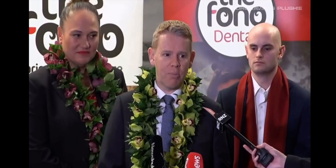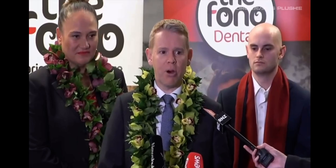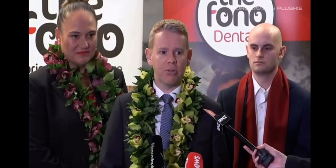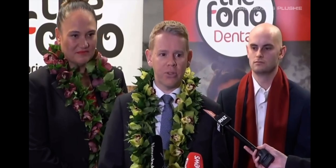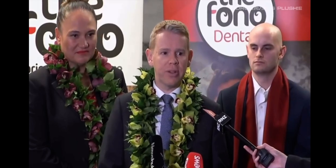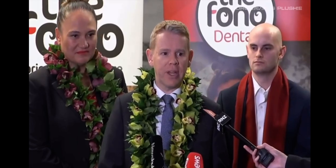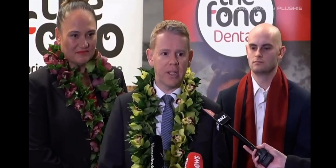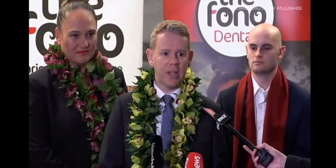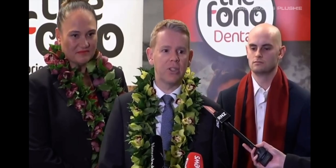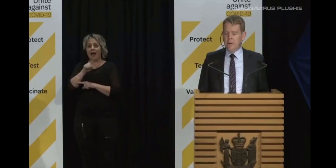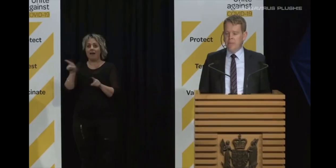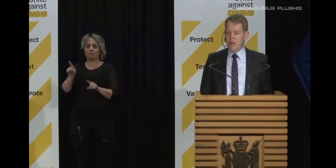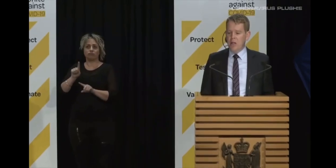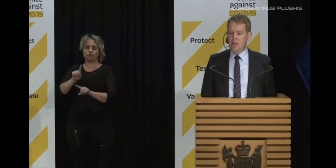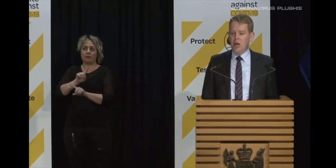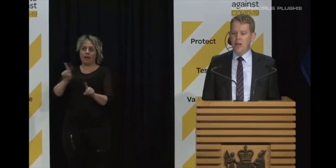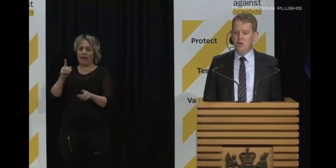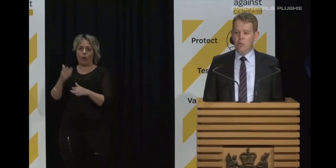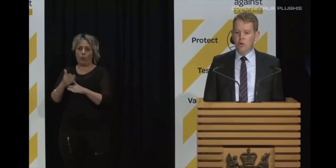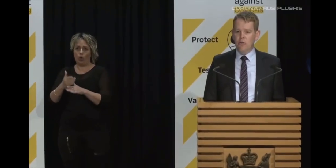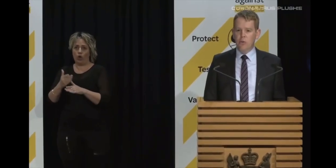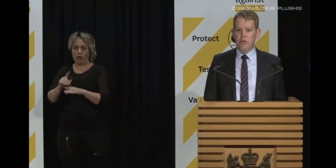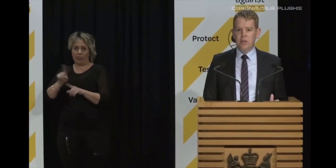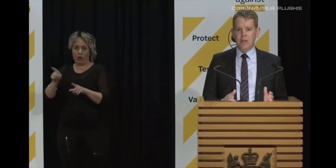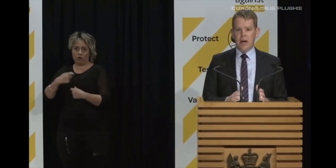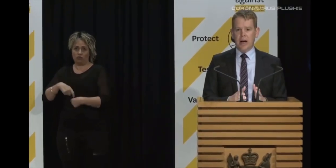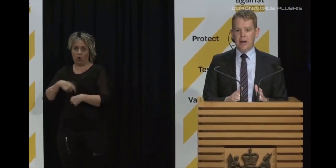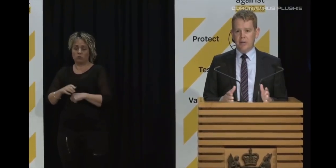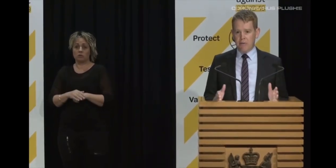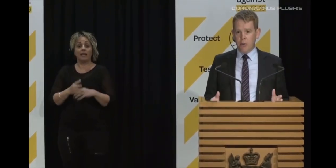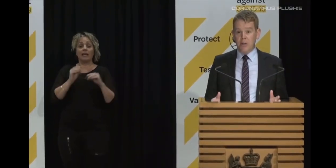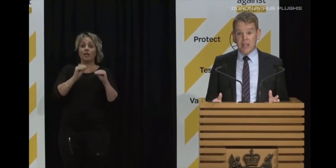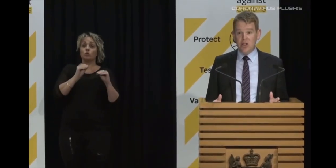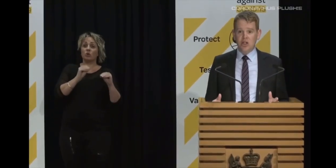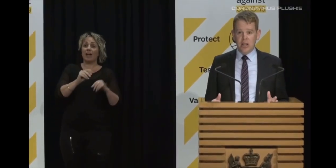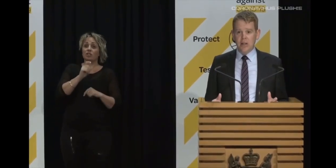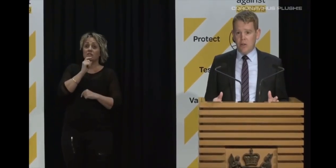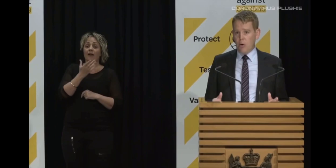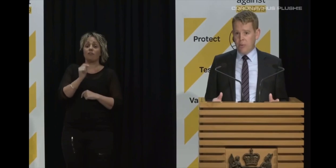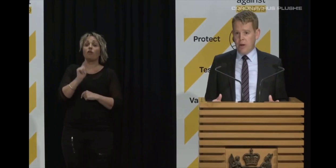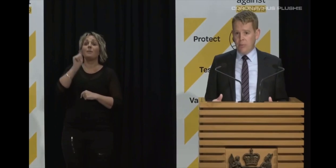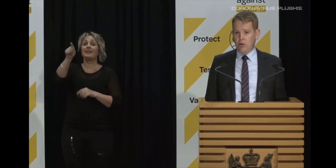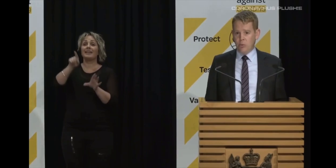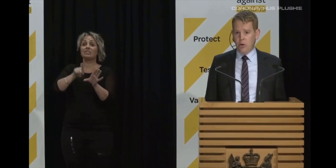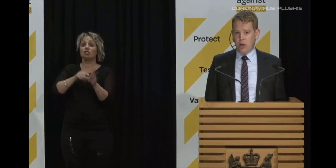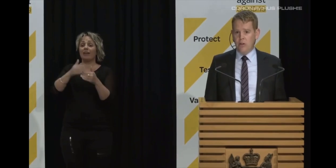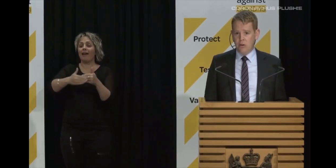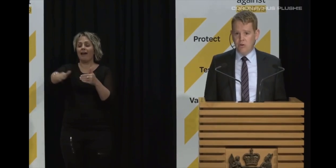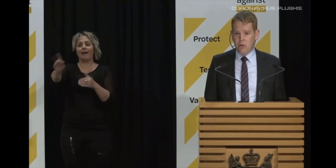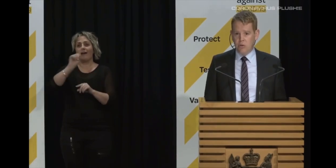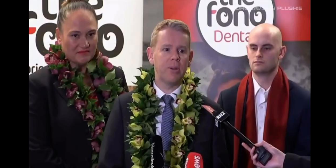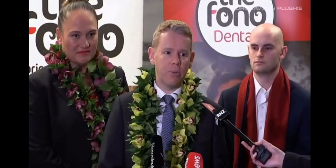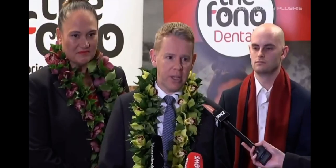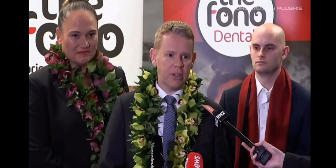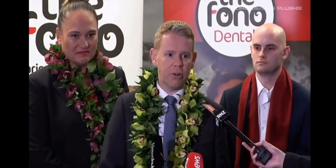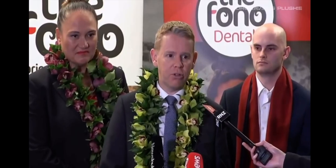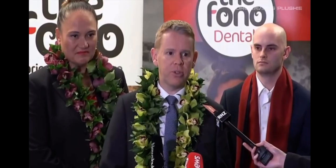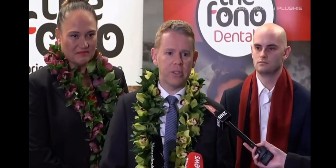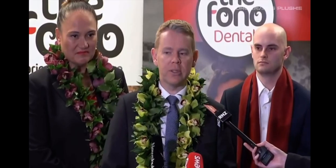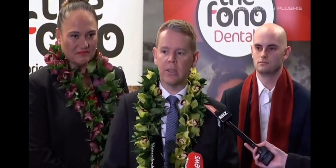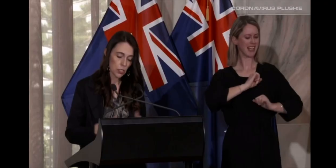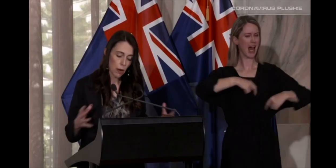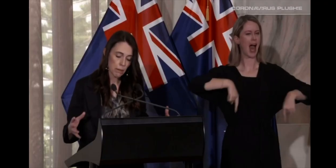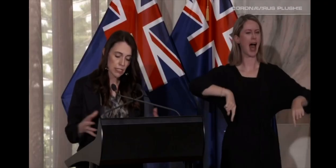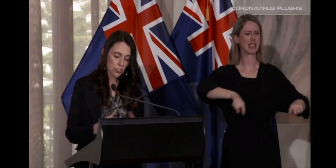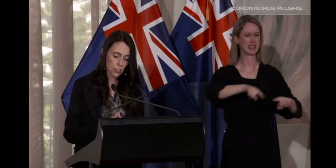compulsory vaccination. In the education workforce, from next year, they won't be able to work in those roles. People made their own